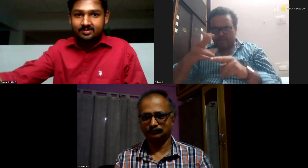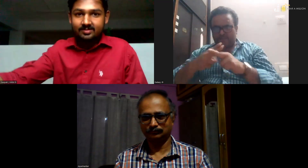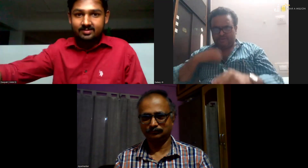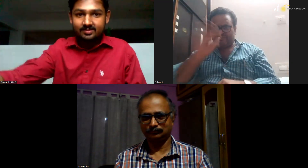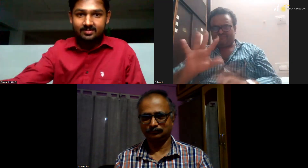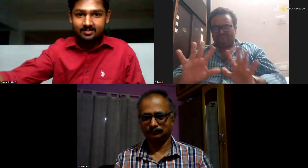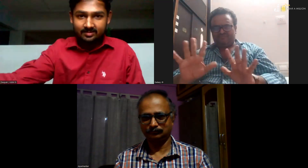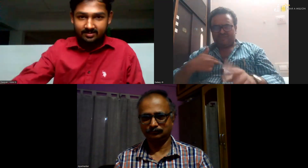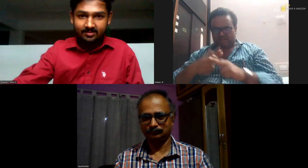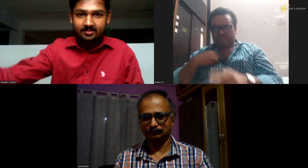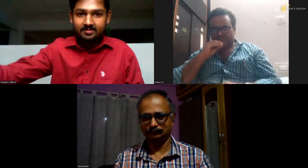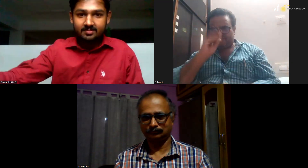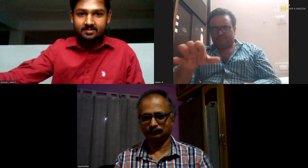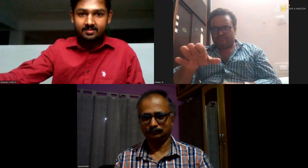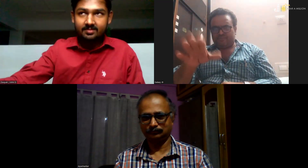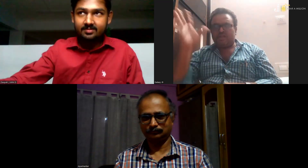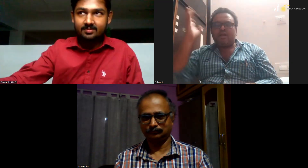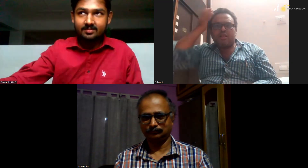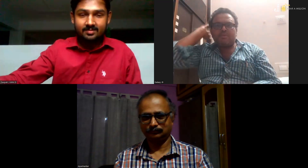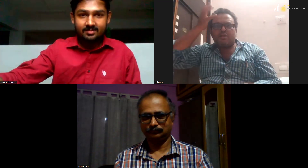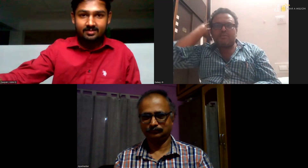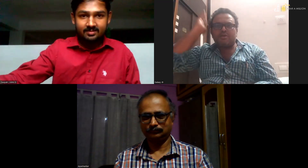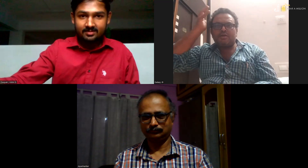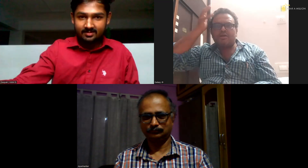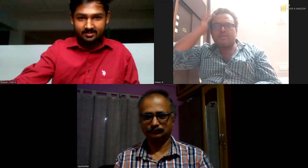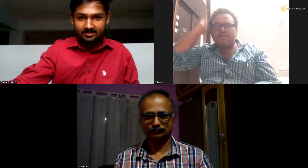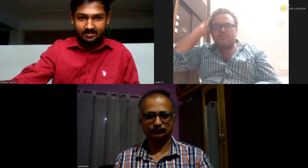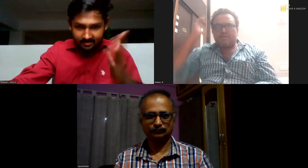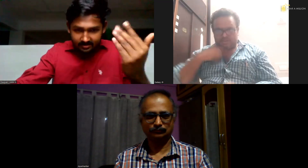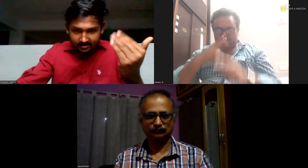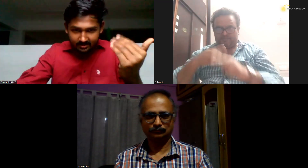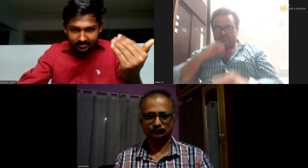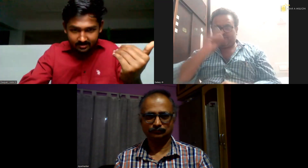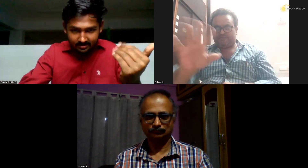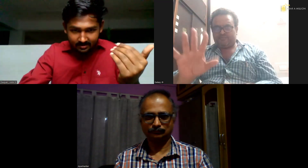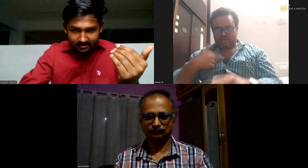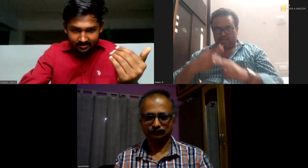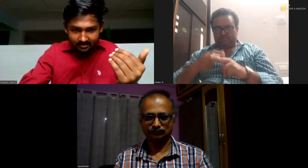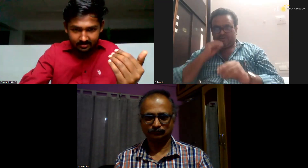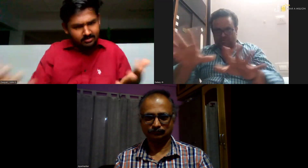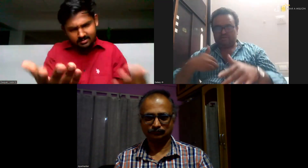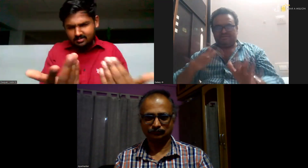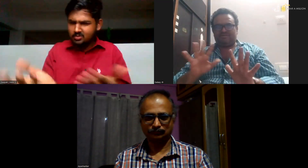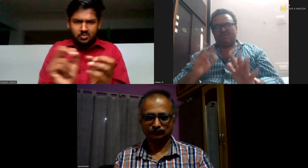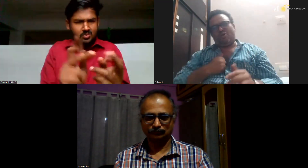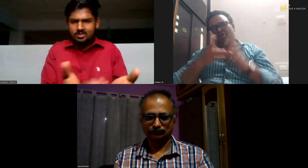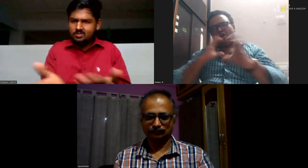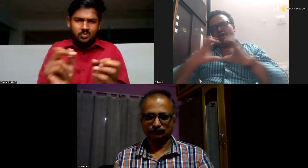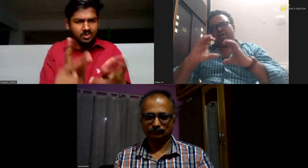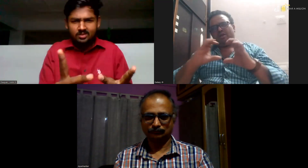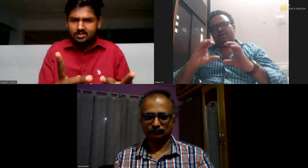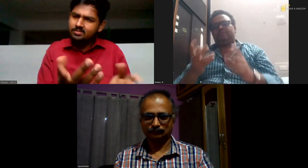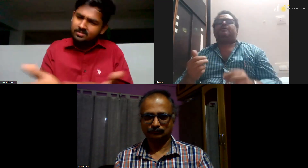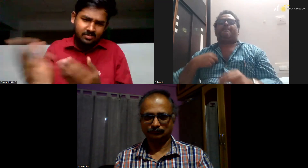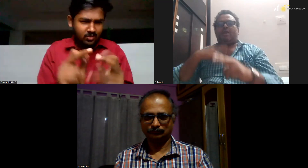shared. So do I need to share my name to you? So this Deepa, should I share my name?